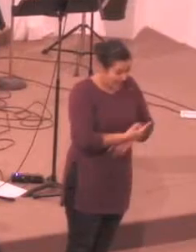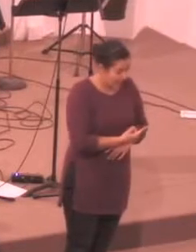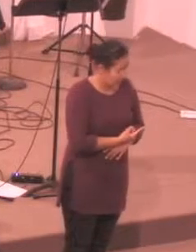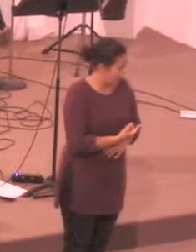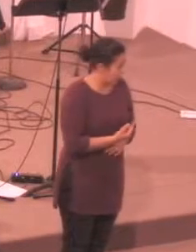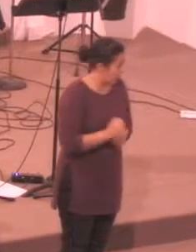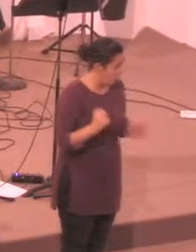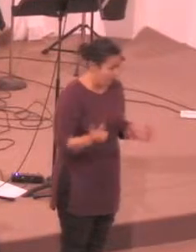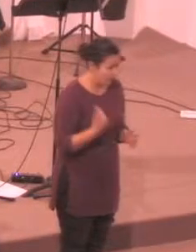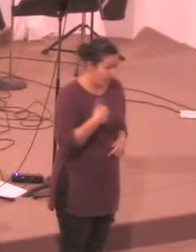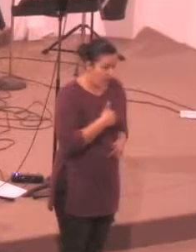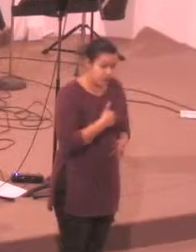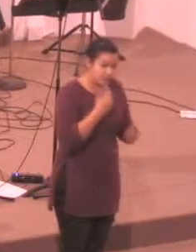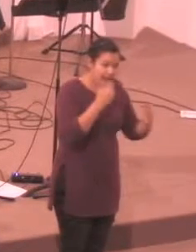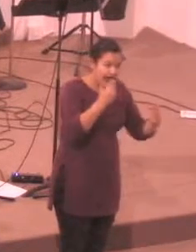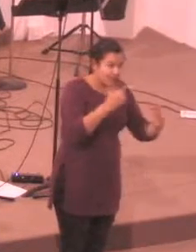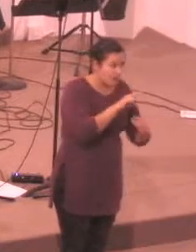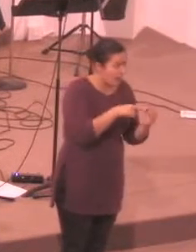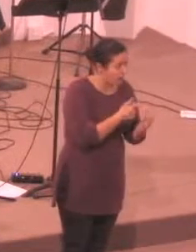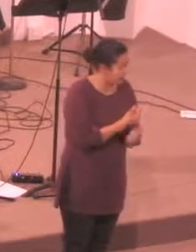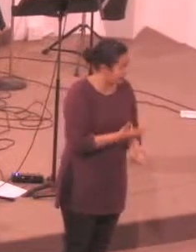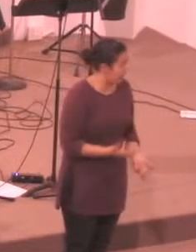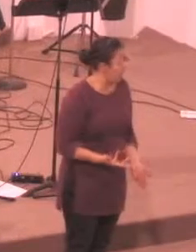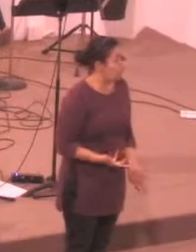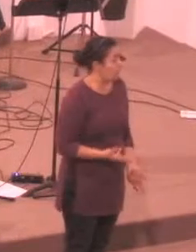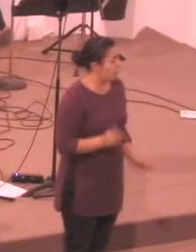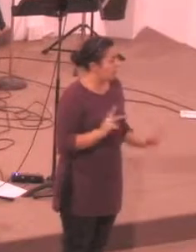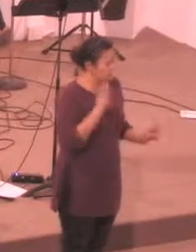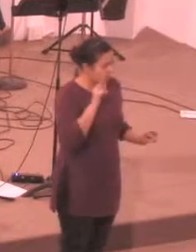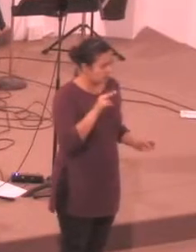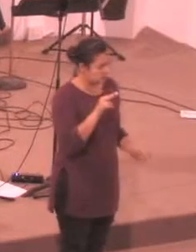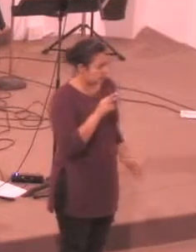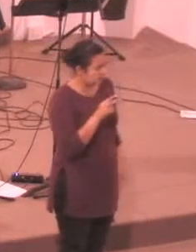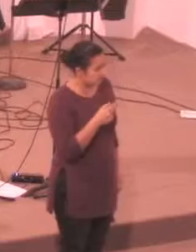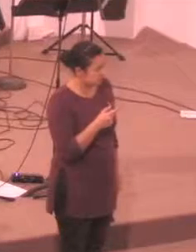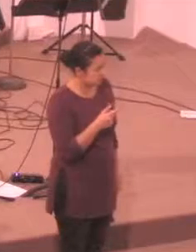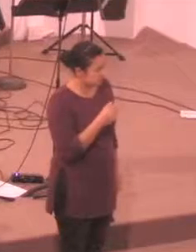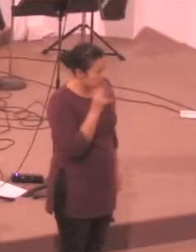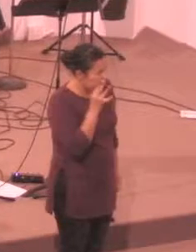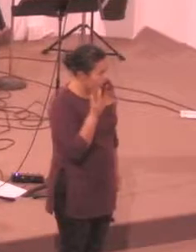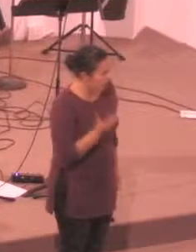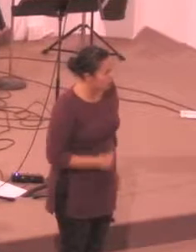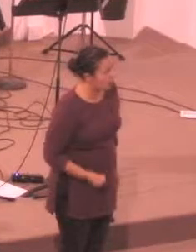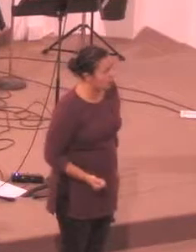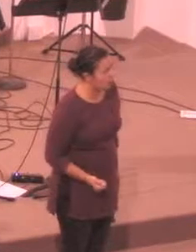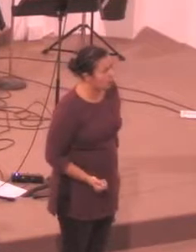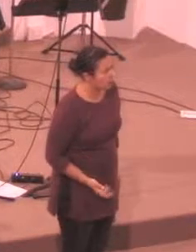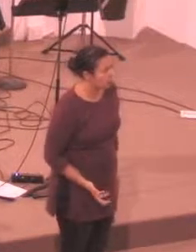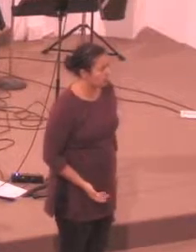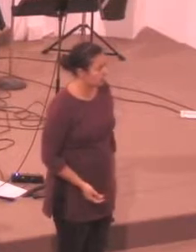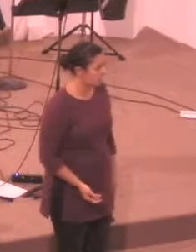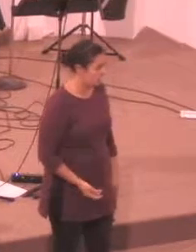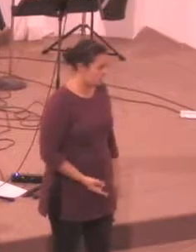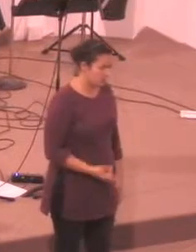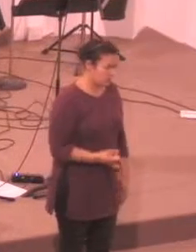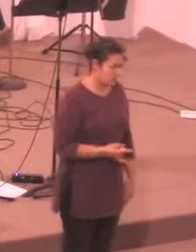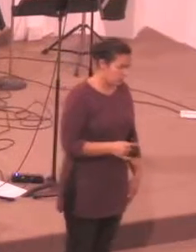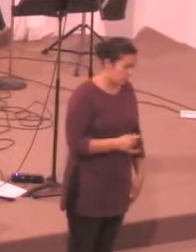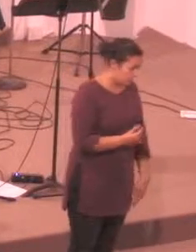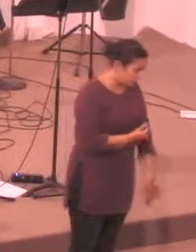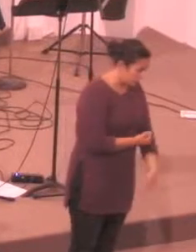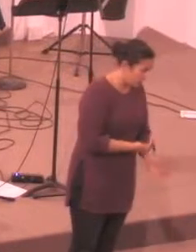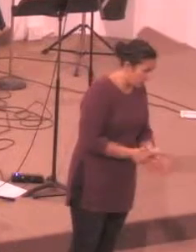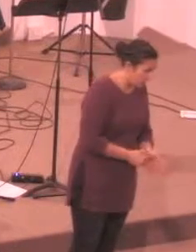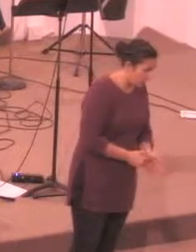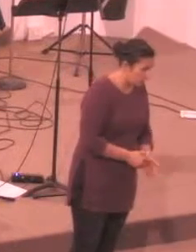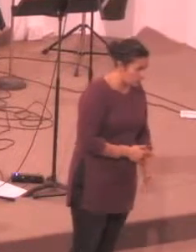Wow. People would be looking at you like you're on something. Did you slip again? You crash and burn? And